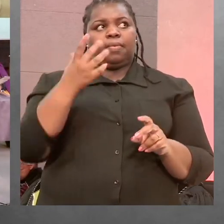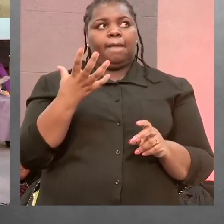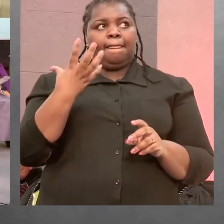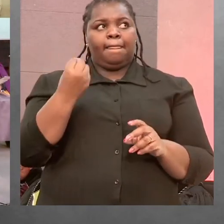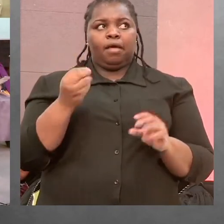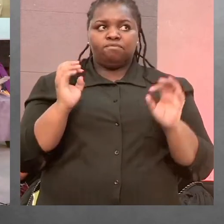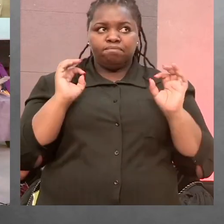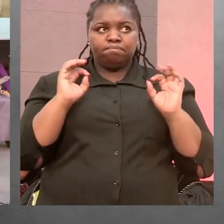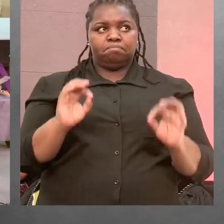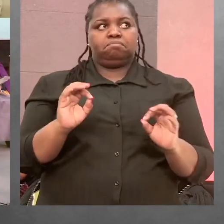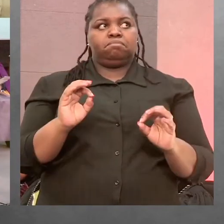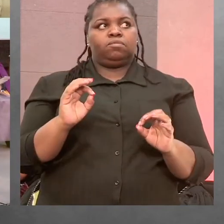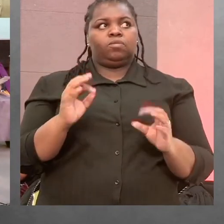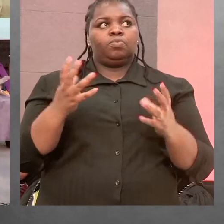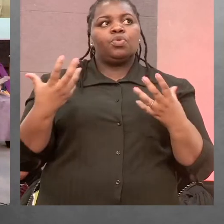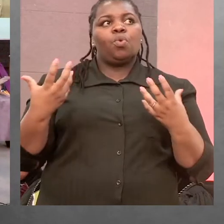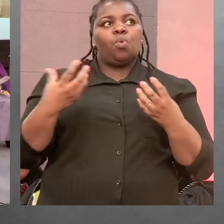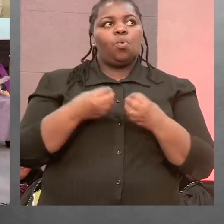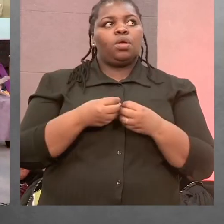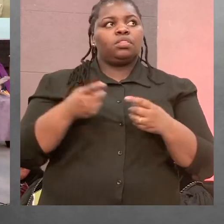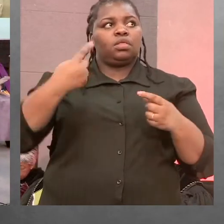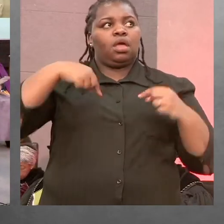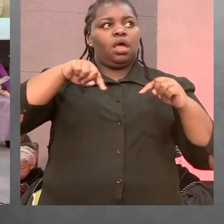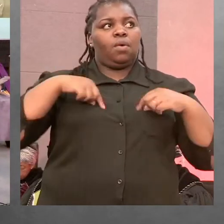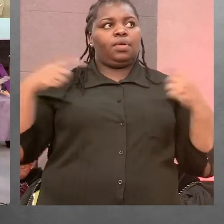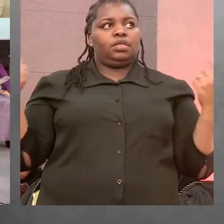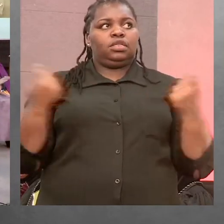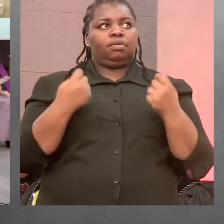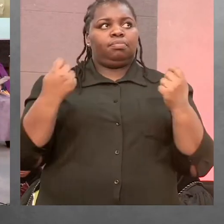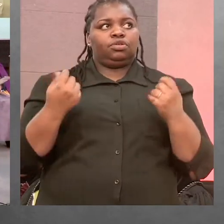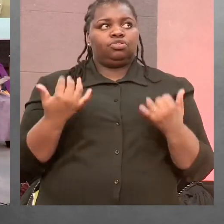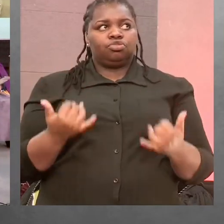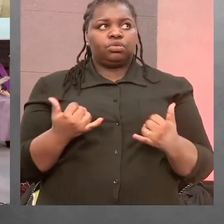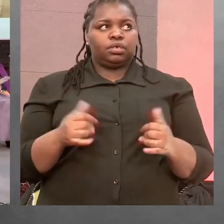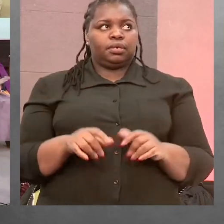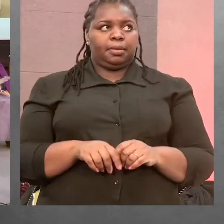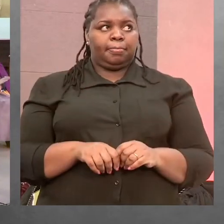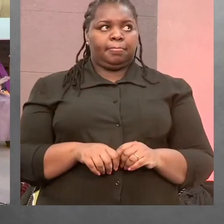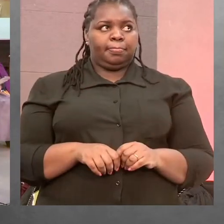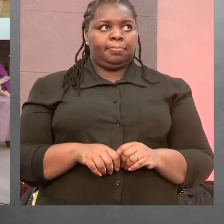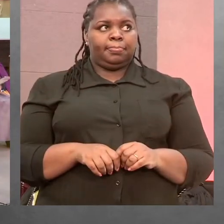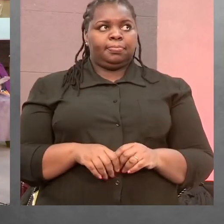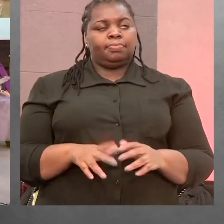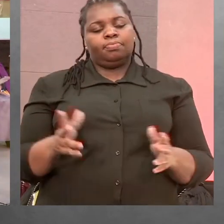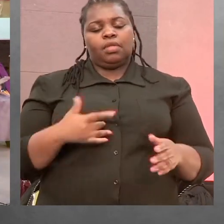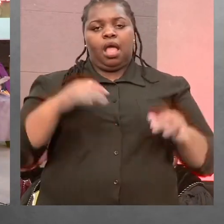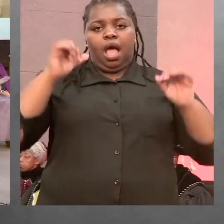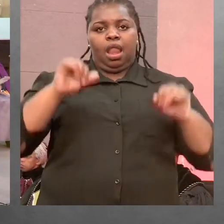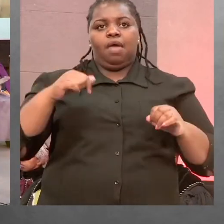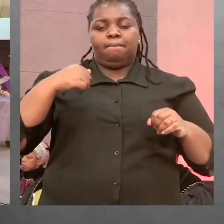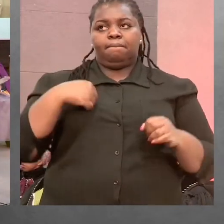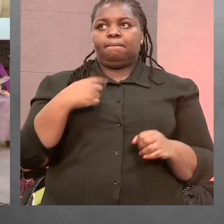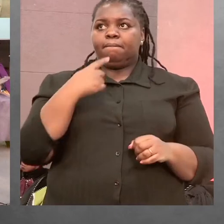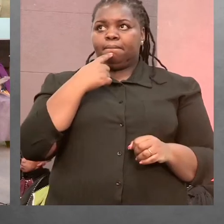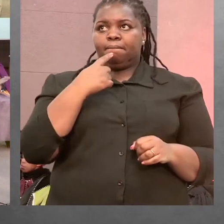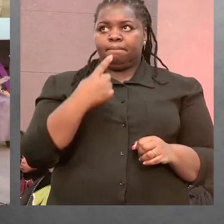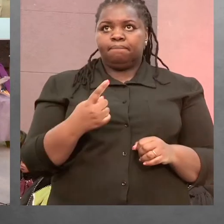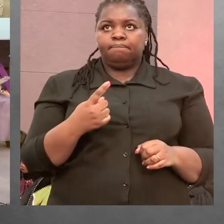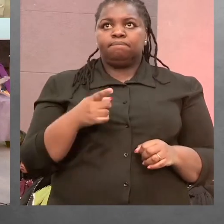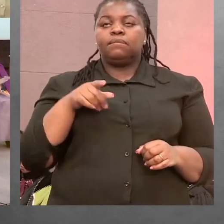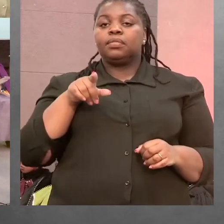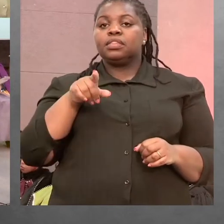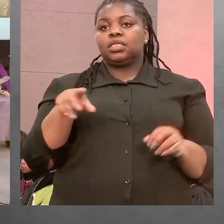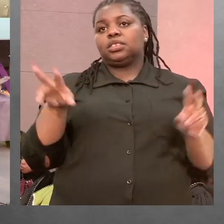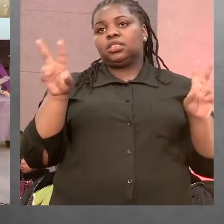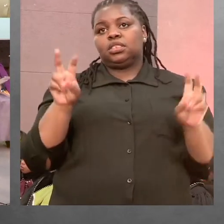resonance with our celebrations today. Therefore, allow me to deconstruct this theme